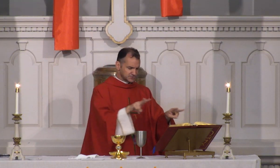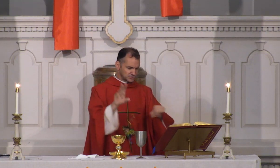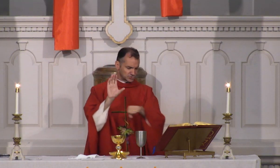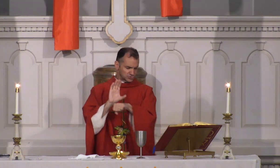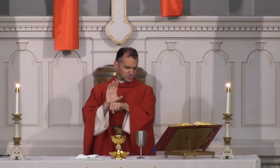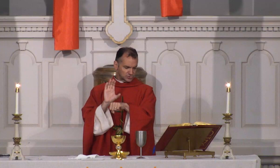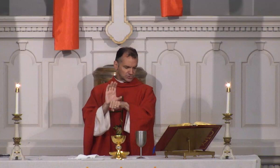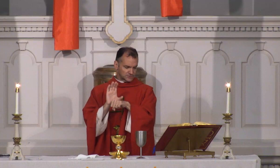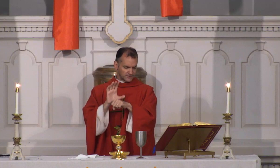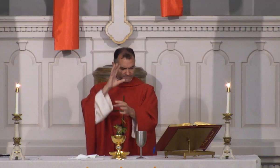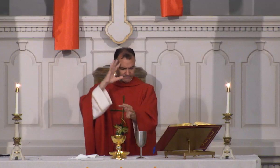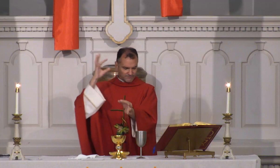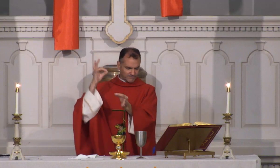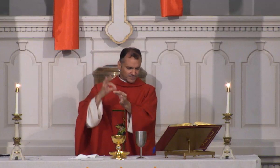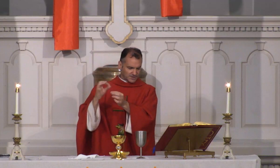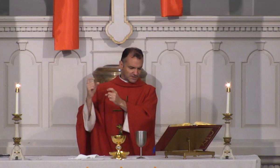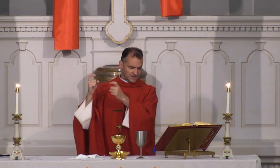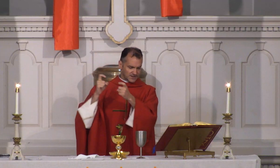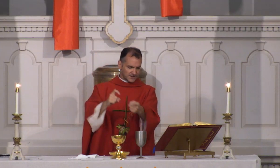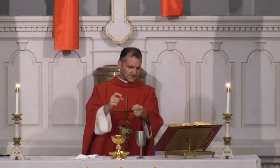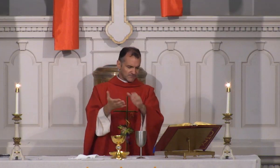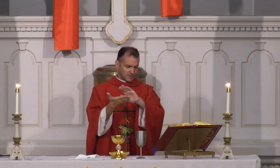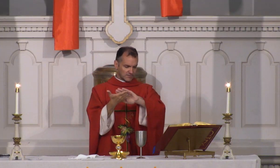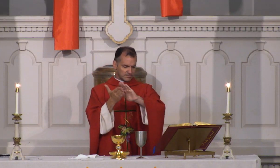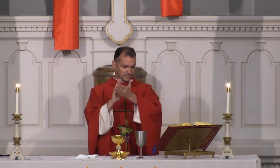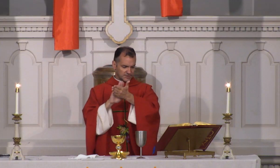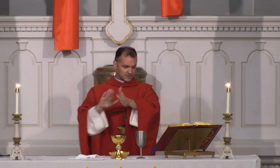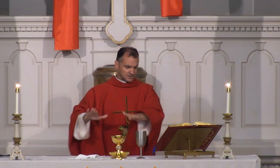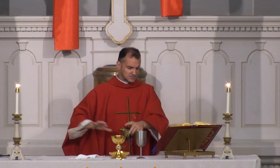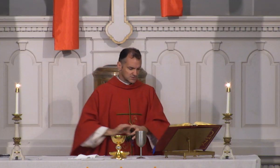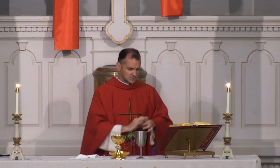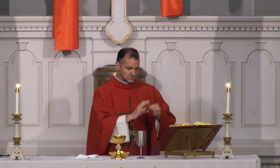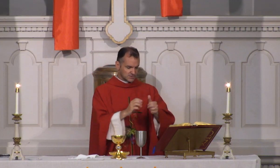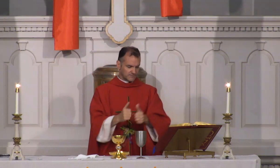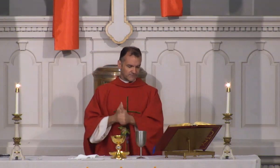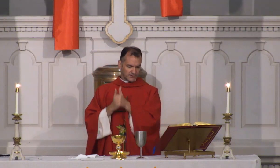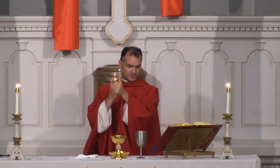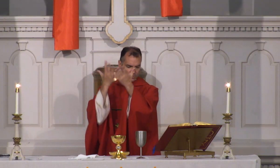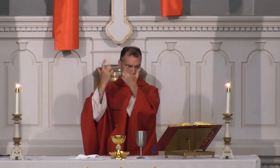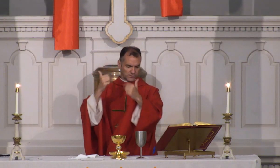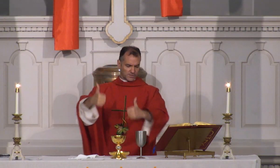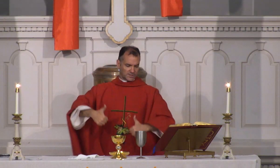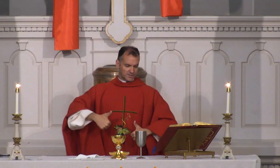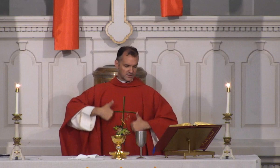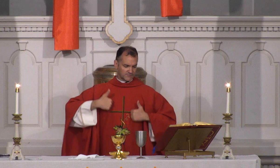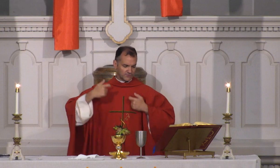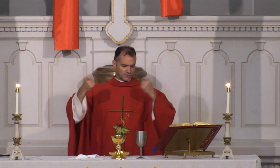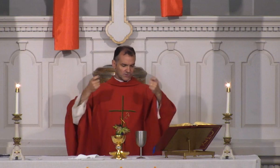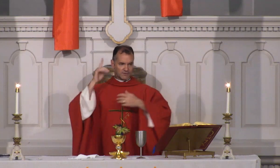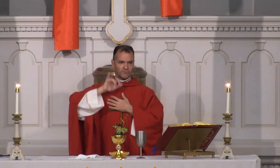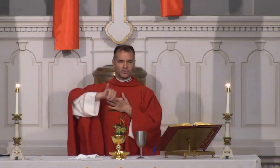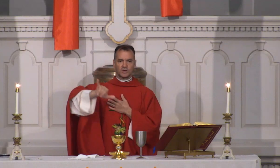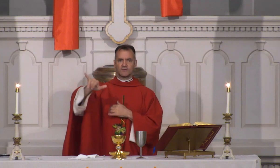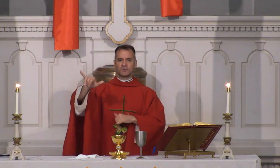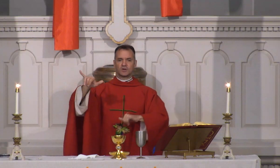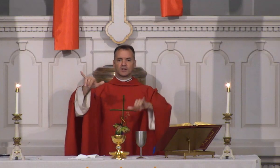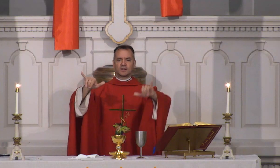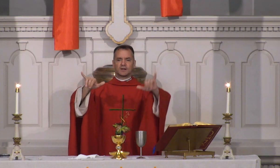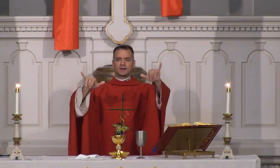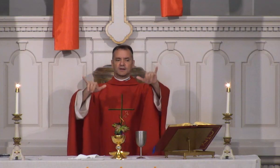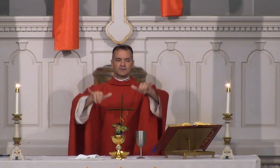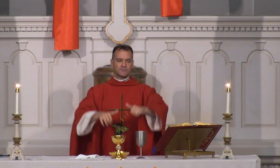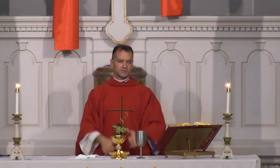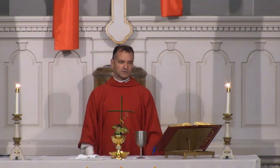not on our sins, but on the faith of your church, and graciously grant her peace and unity in accordance with your will, who live and